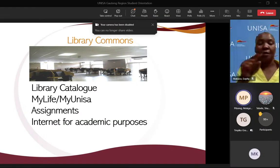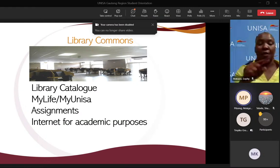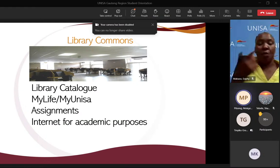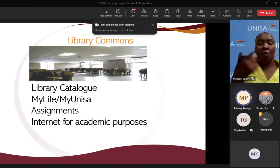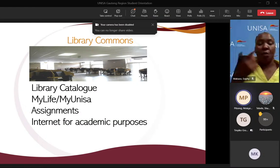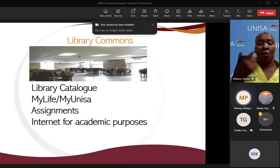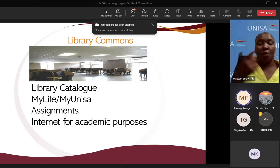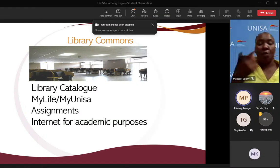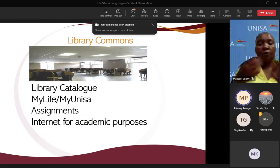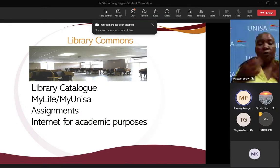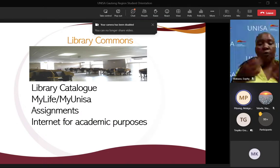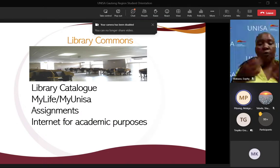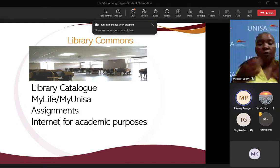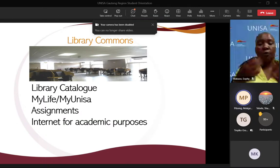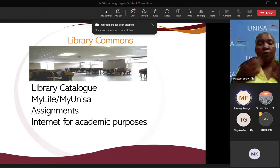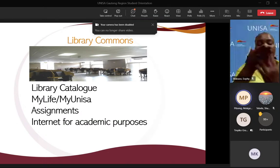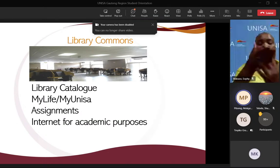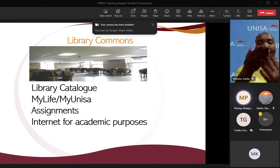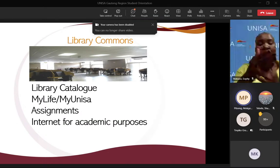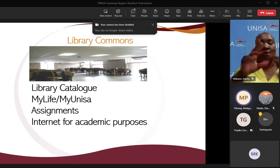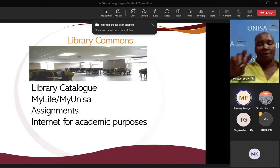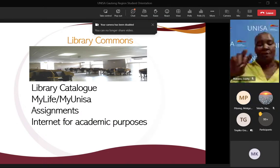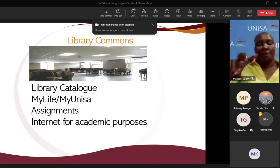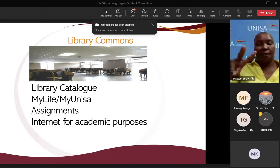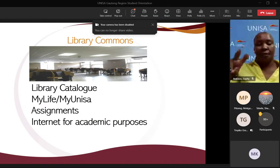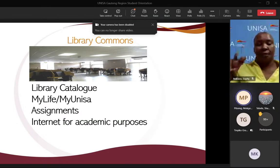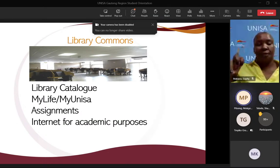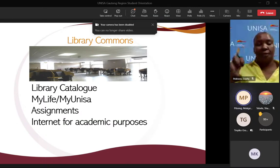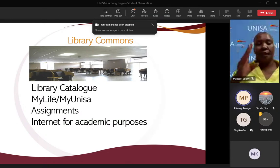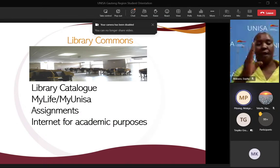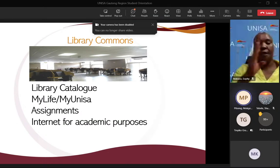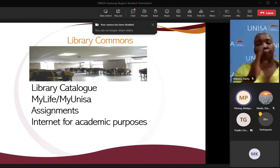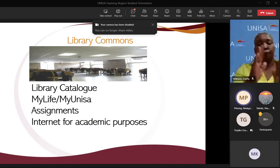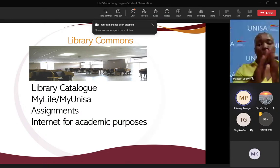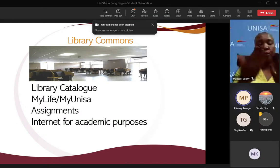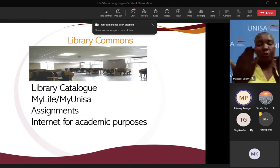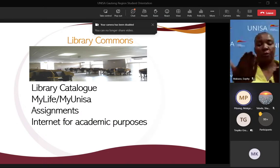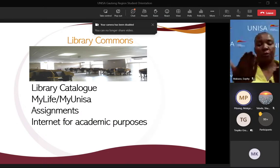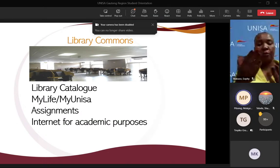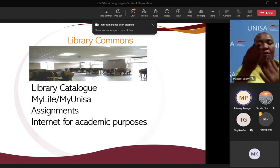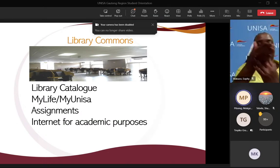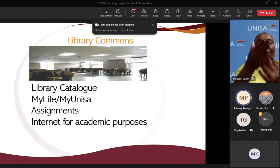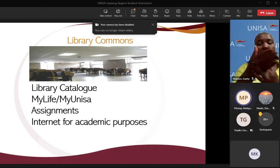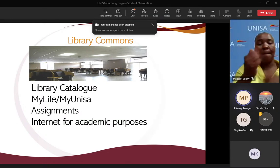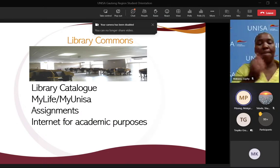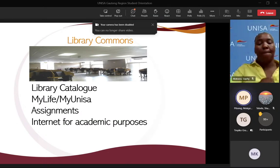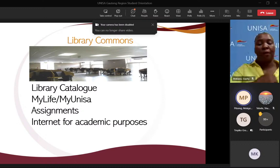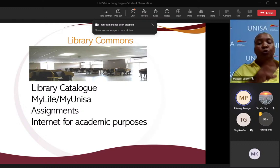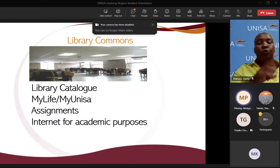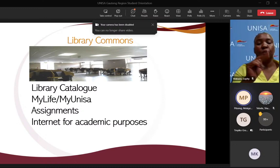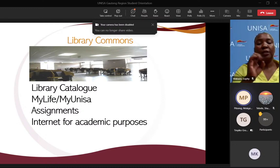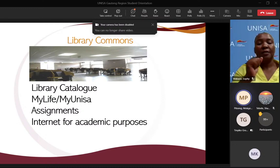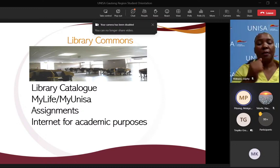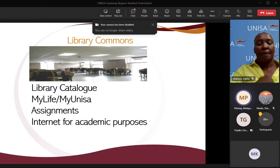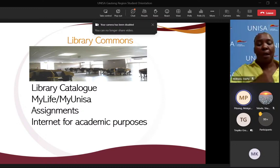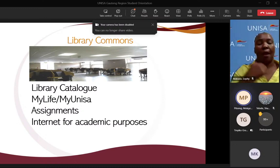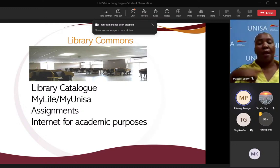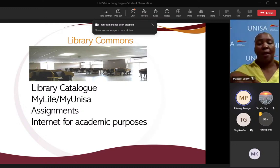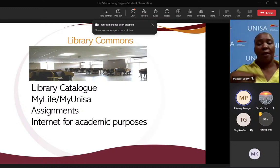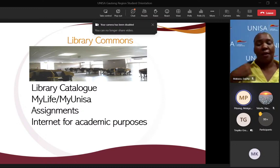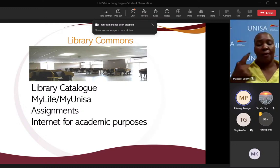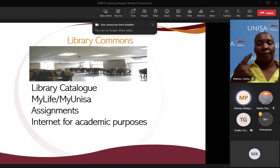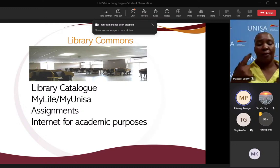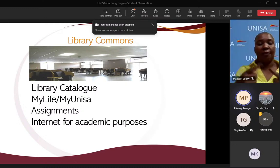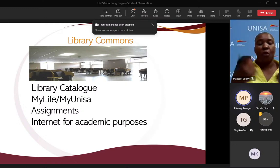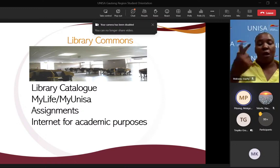students to access or to search the library catalog to access my unisa or my life we